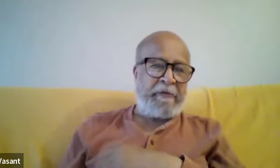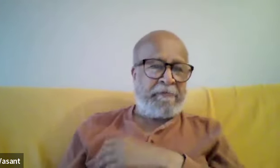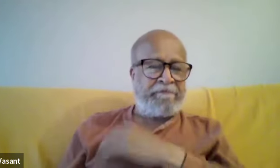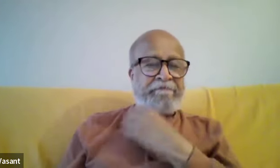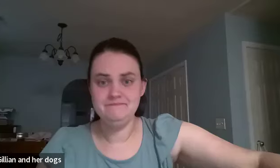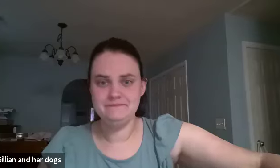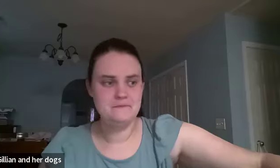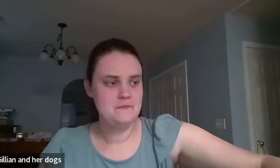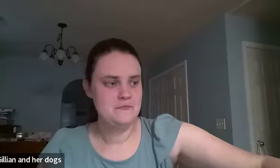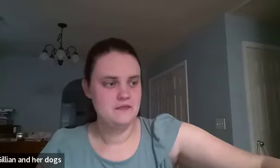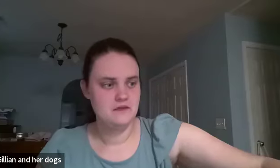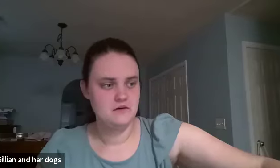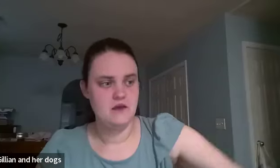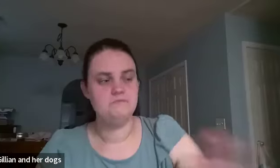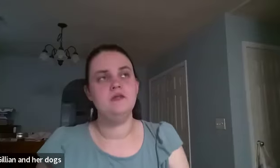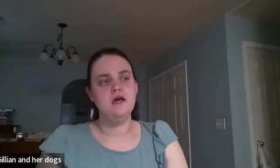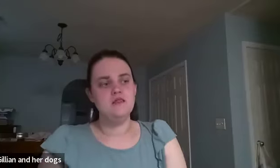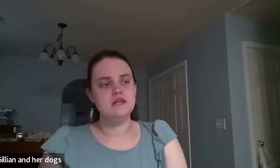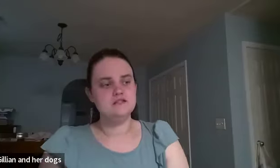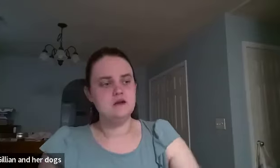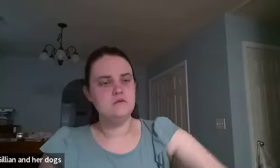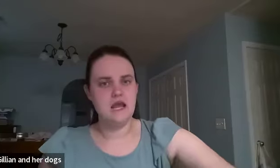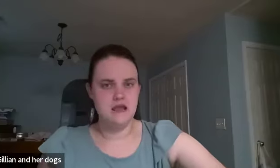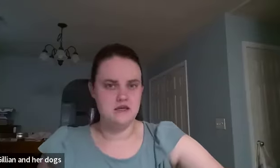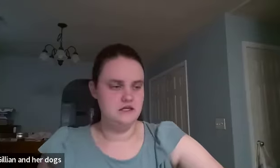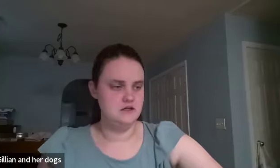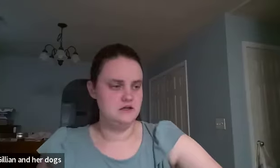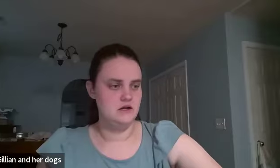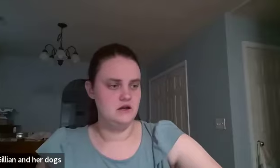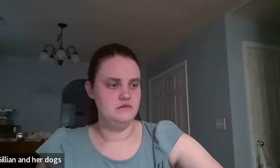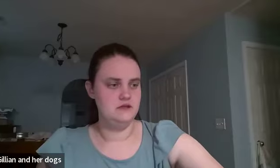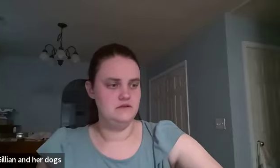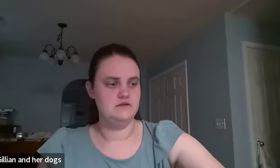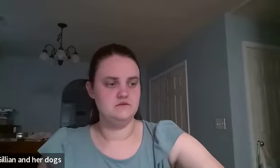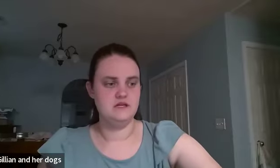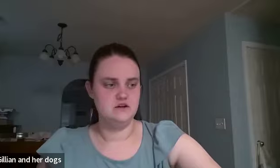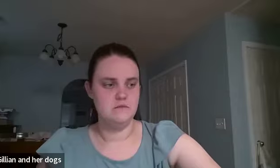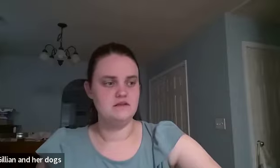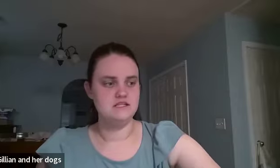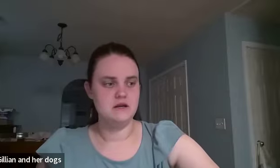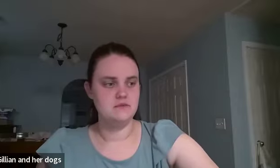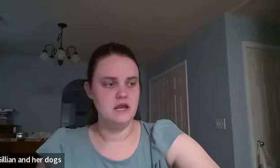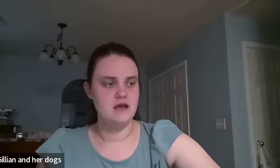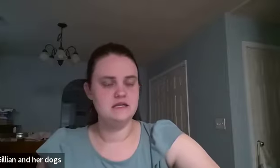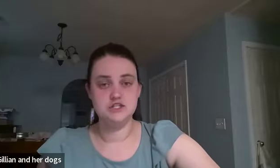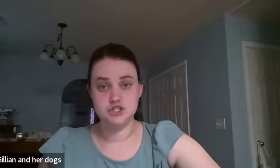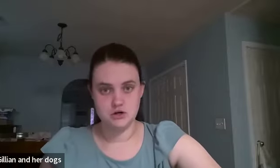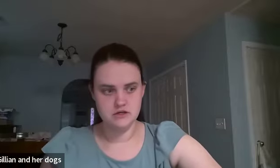you. Hmm. Okay. The next one I want to add here, this one isn't on my list, but I'm going to add is